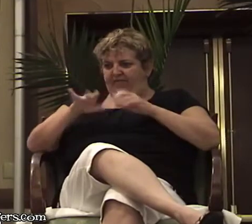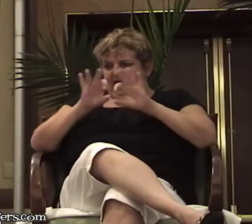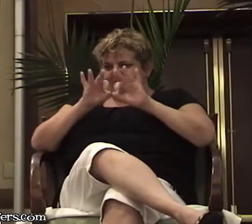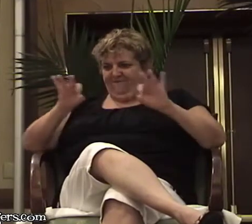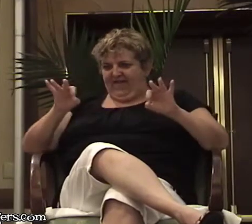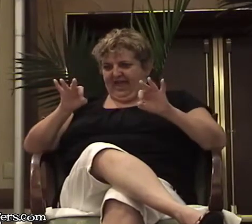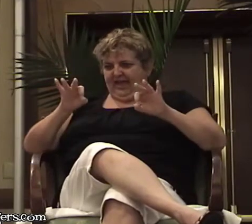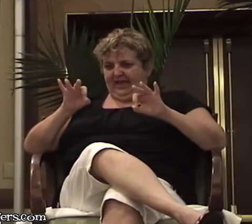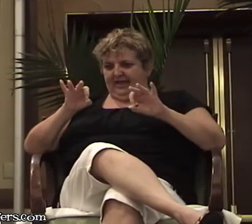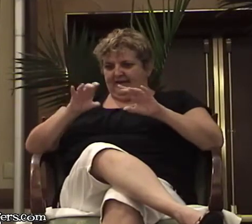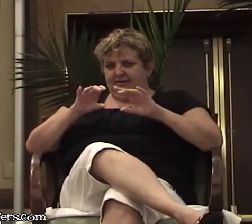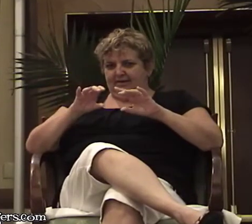I made it in prison.